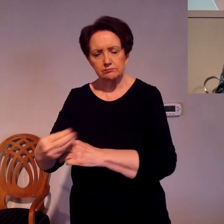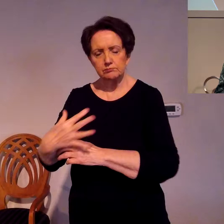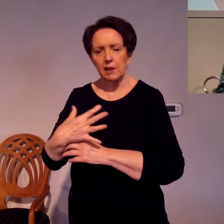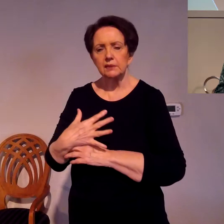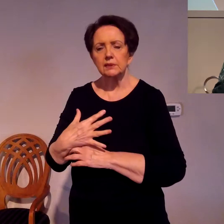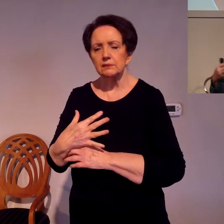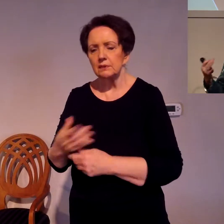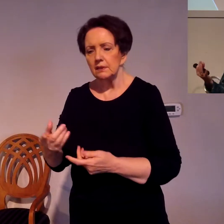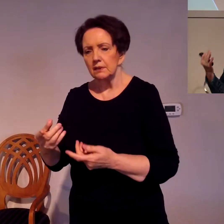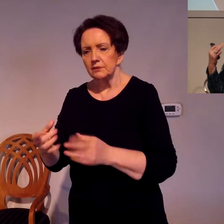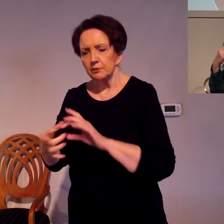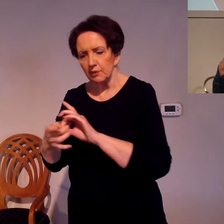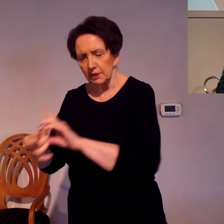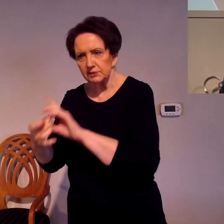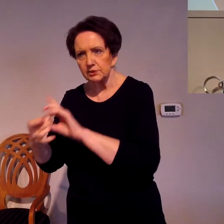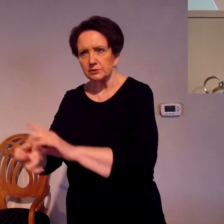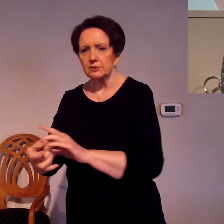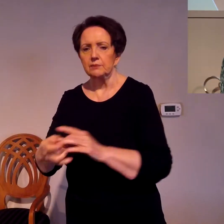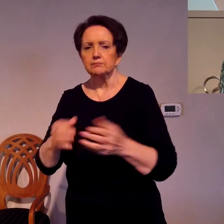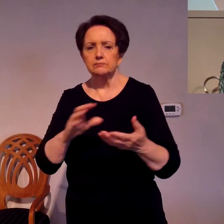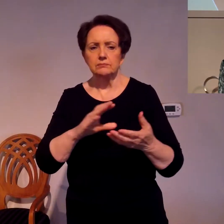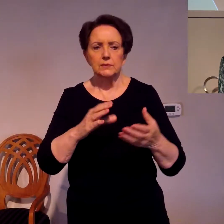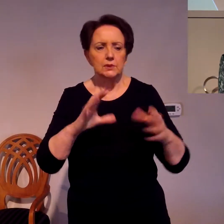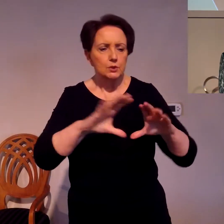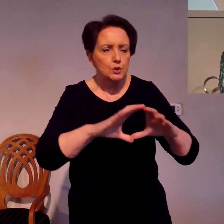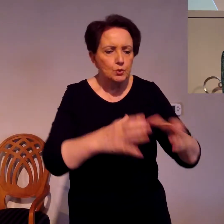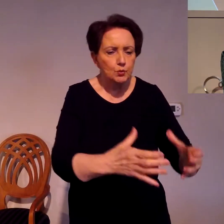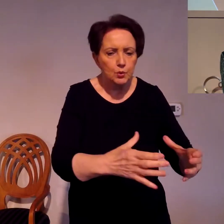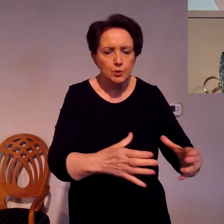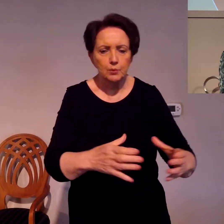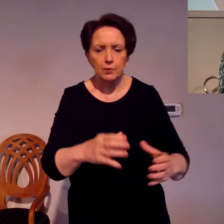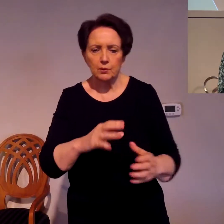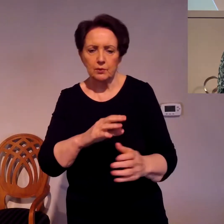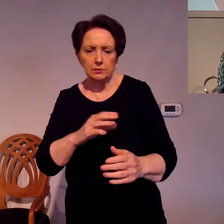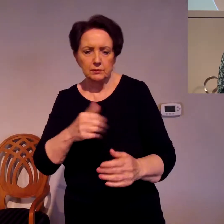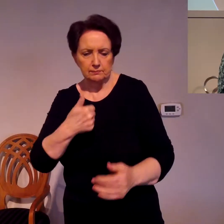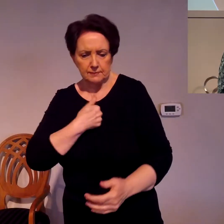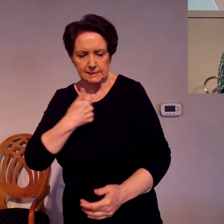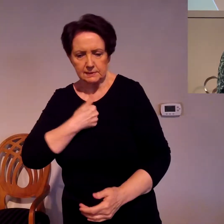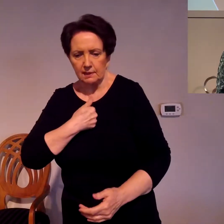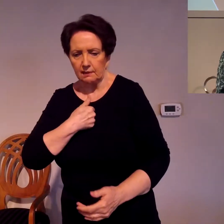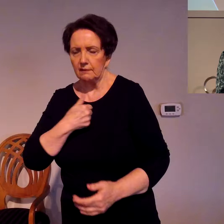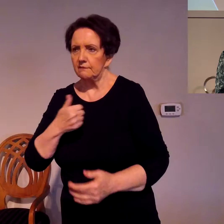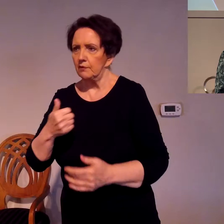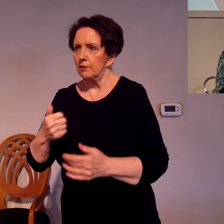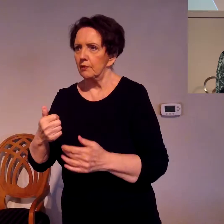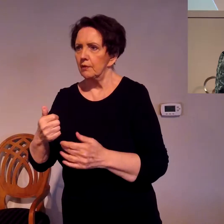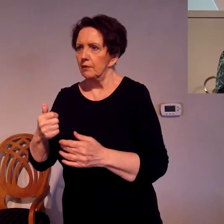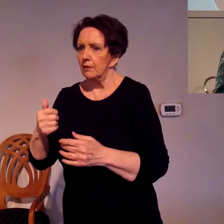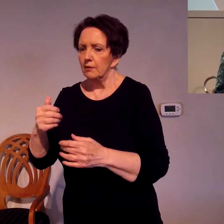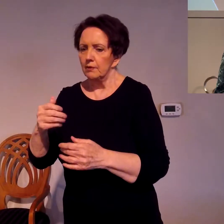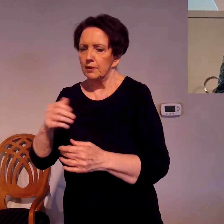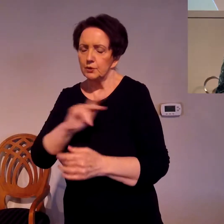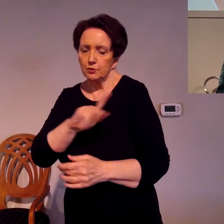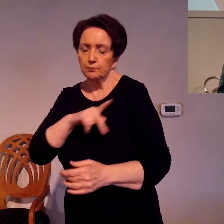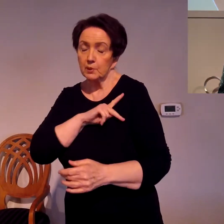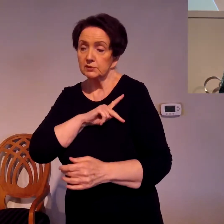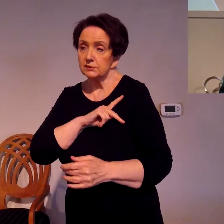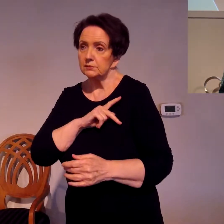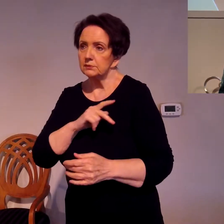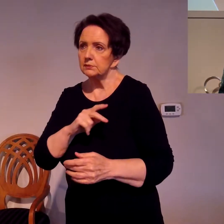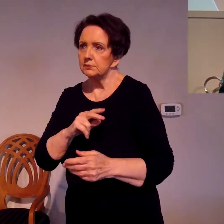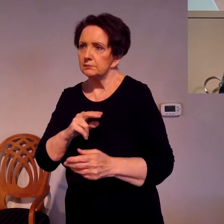on between us on a committee, in a personal level, and of course in our personal and